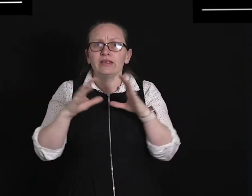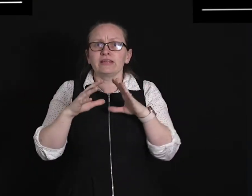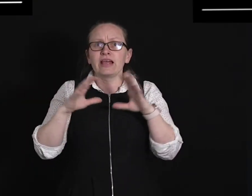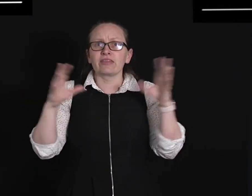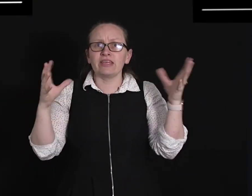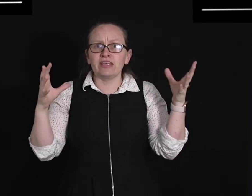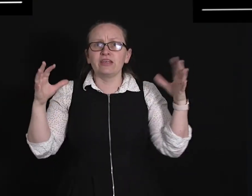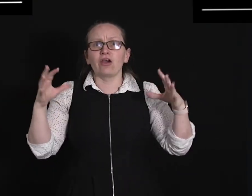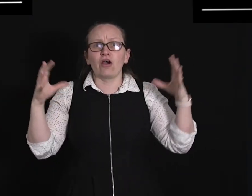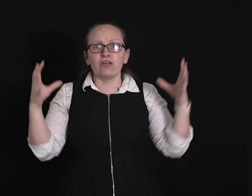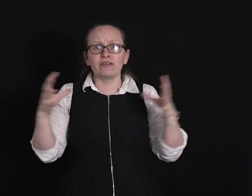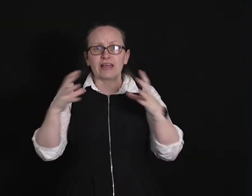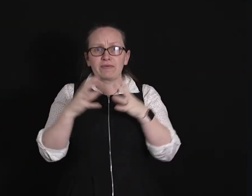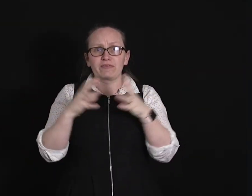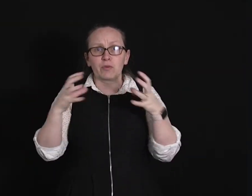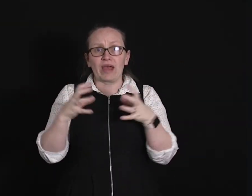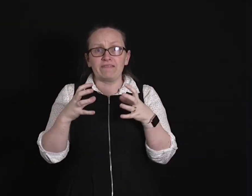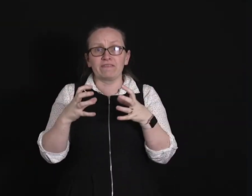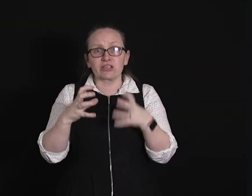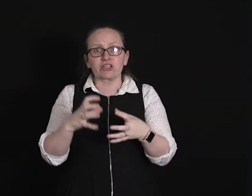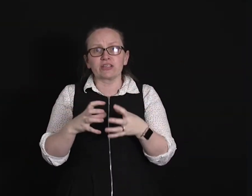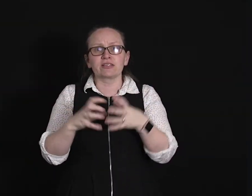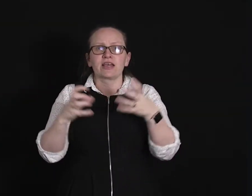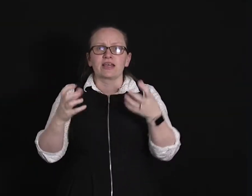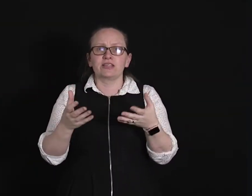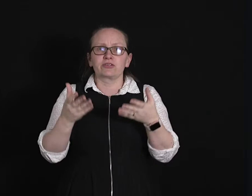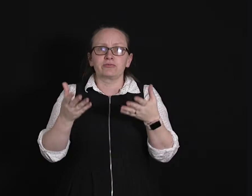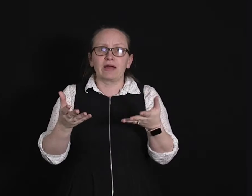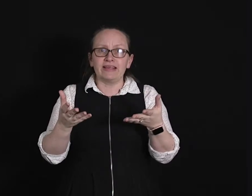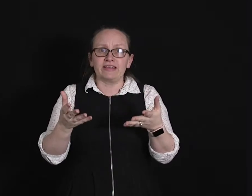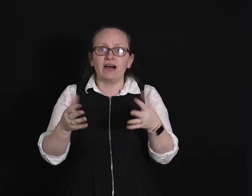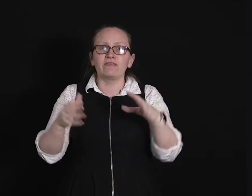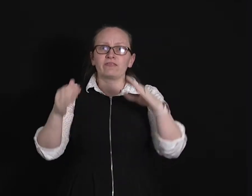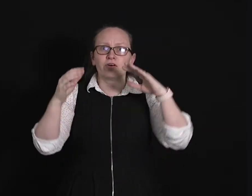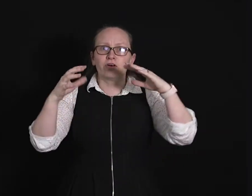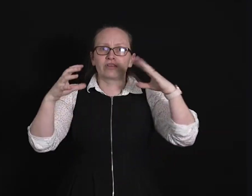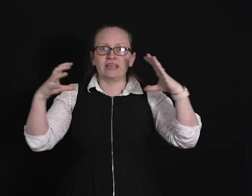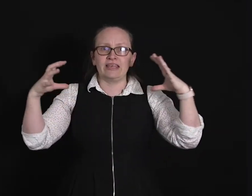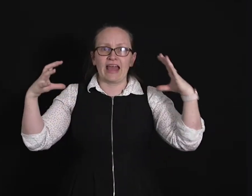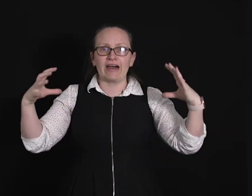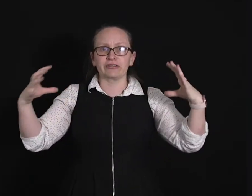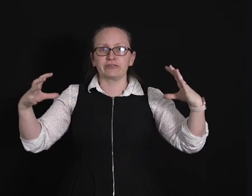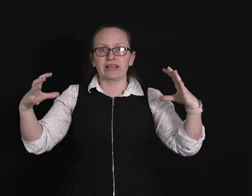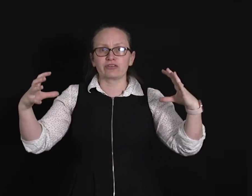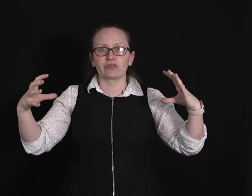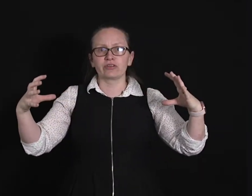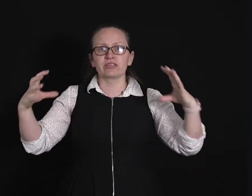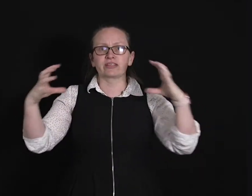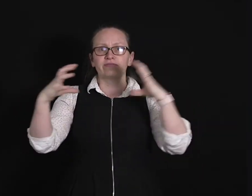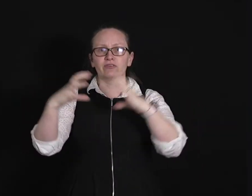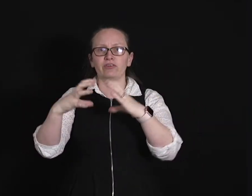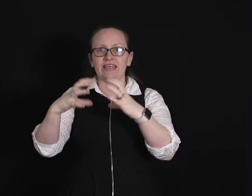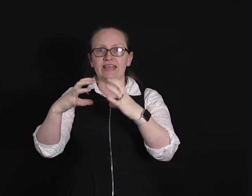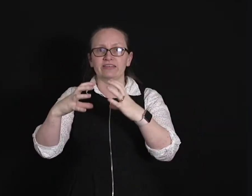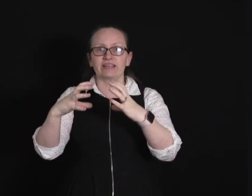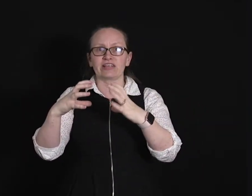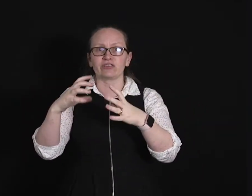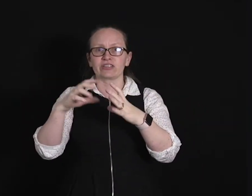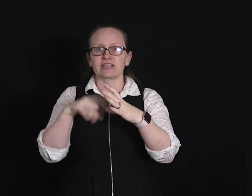Now, the overlap of the wave functions is greater for the outer electrons than for the inner electrons. The